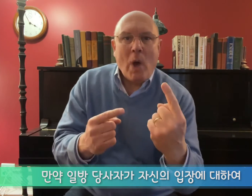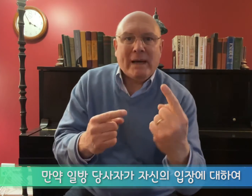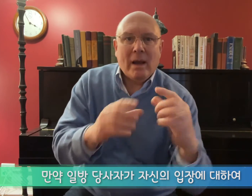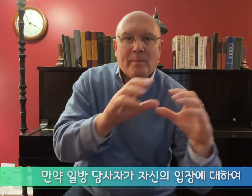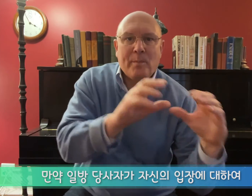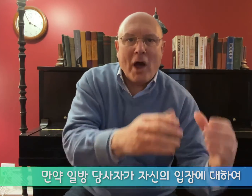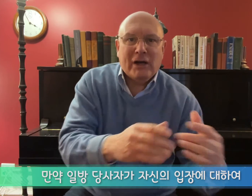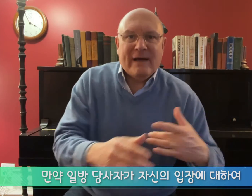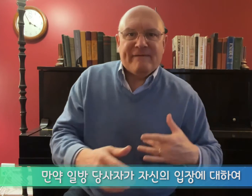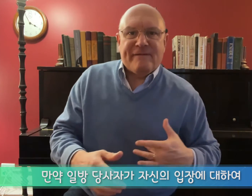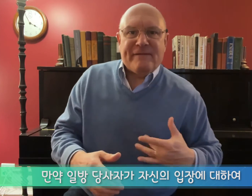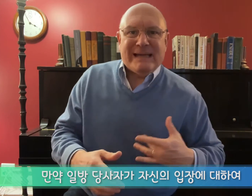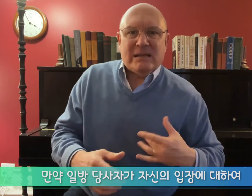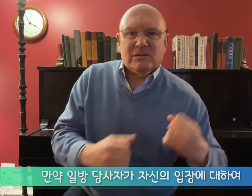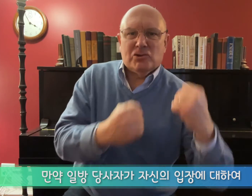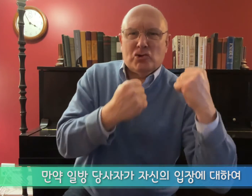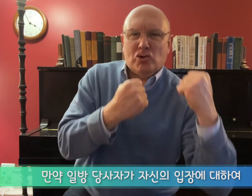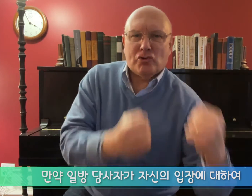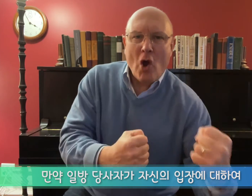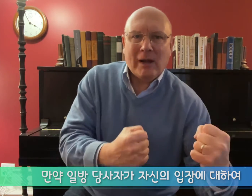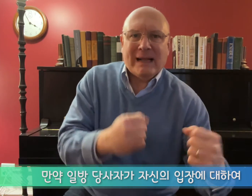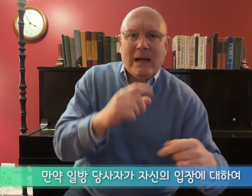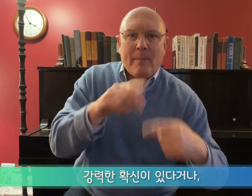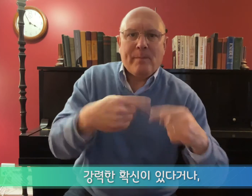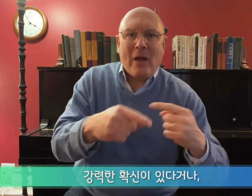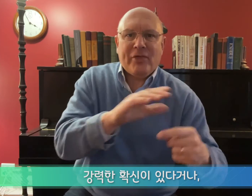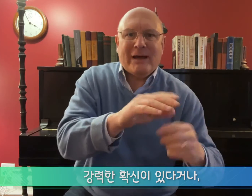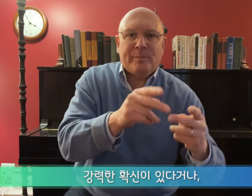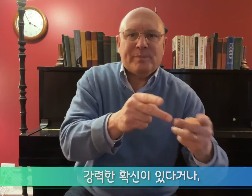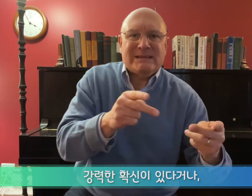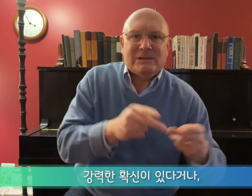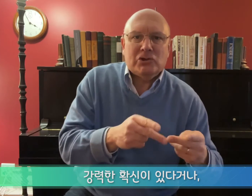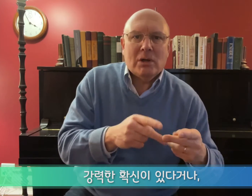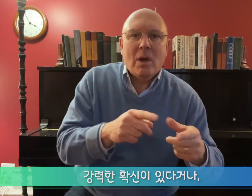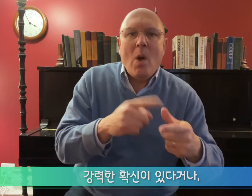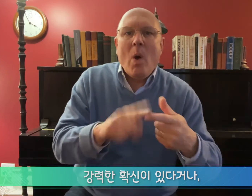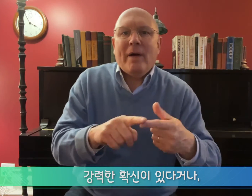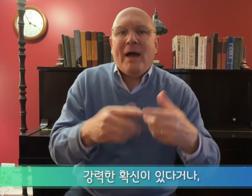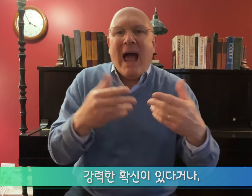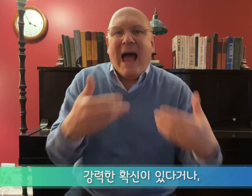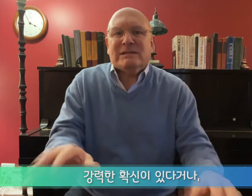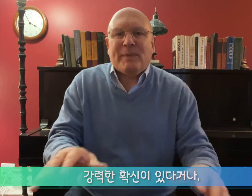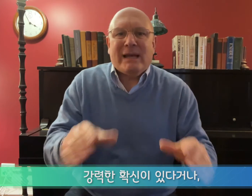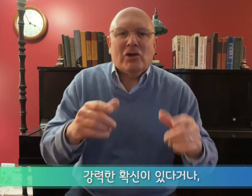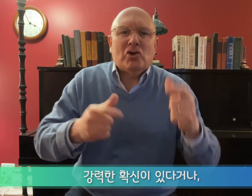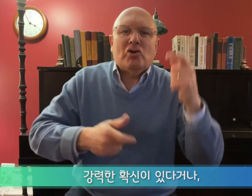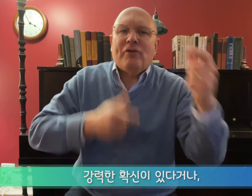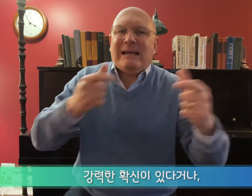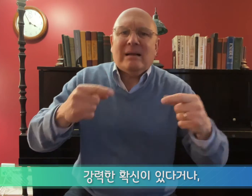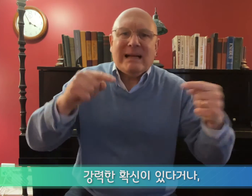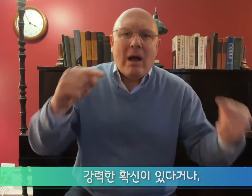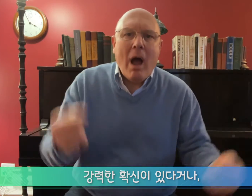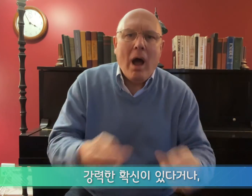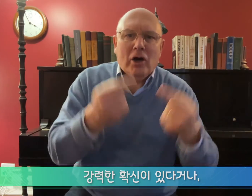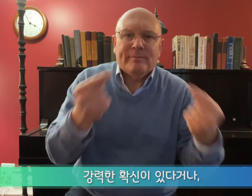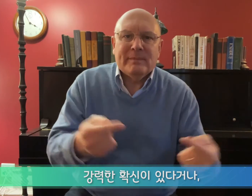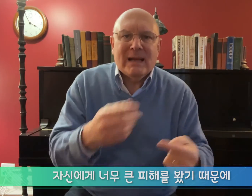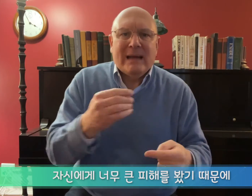Mediation probably won't work if one party feels strongly about their position or has